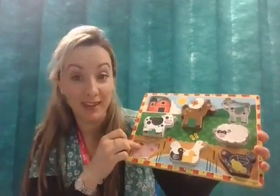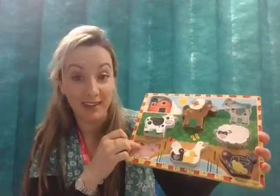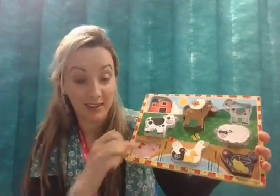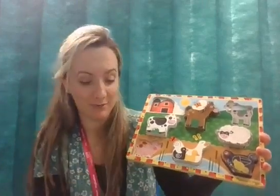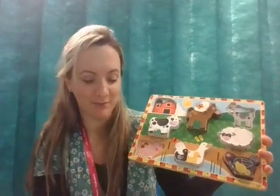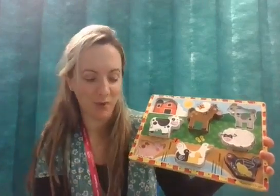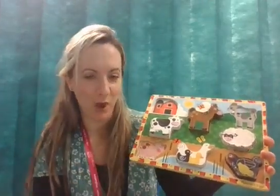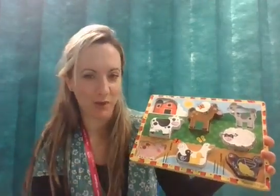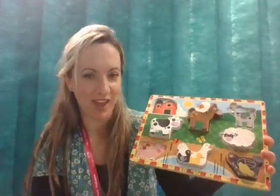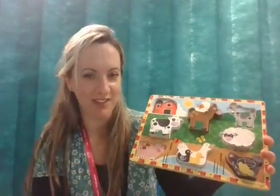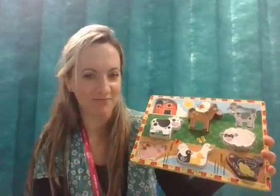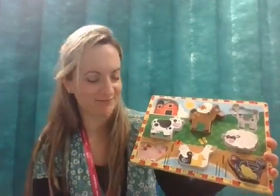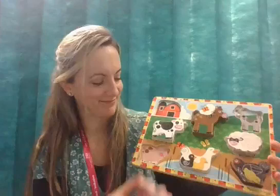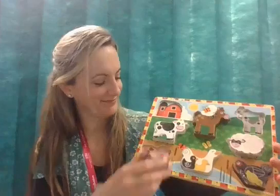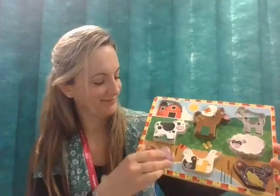Pig. Okay.